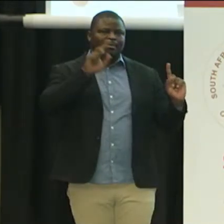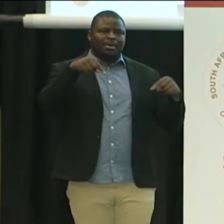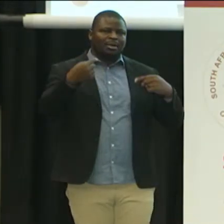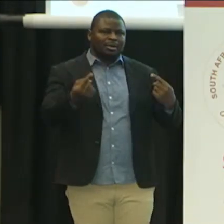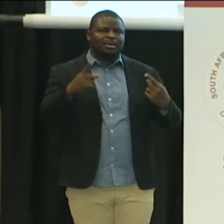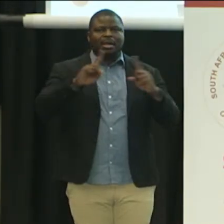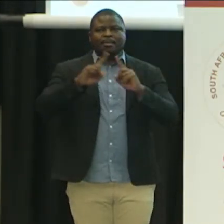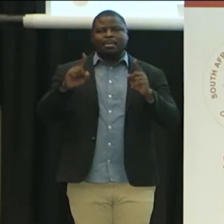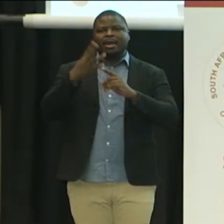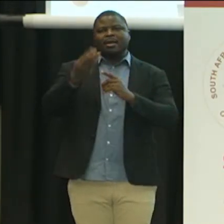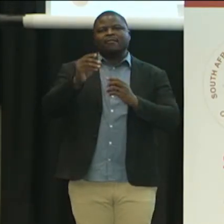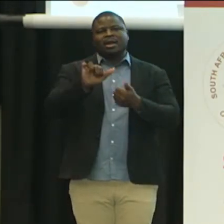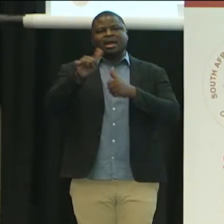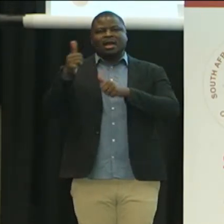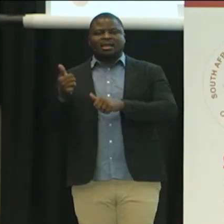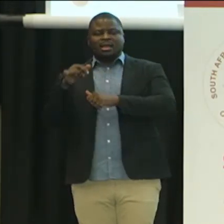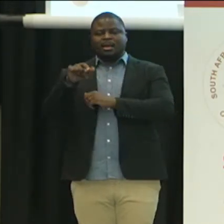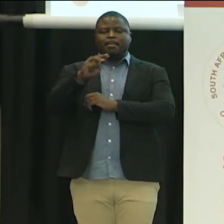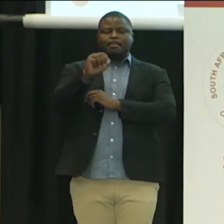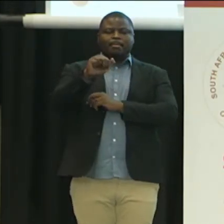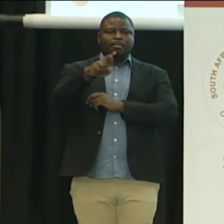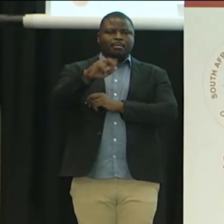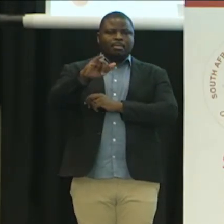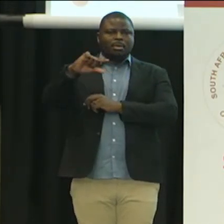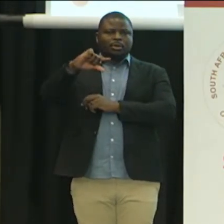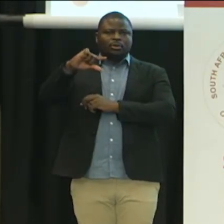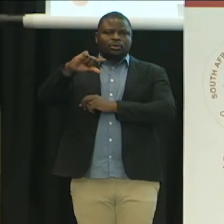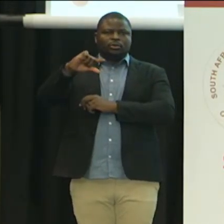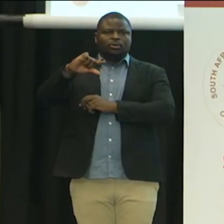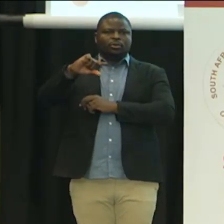the Department of Health will be speaking on her behalf. Thanks.